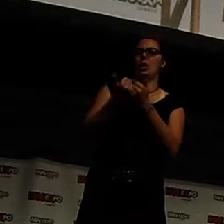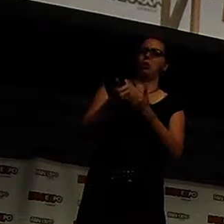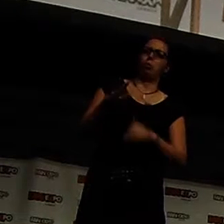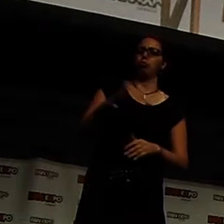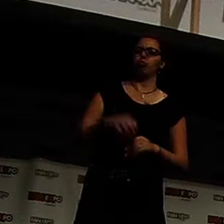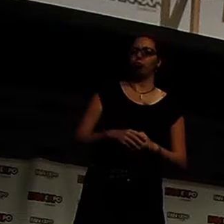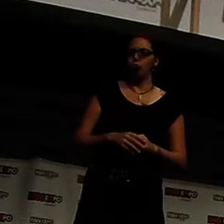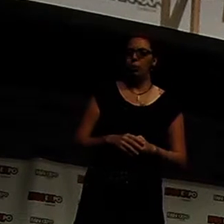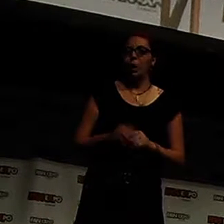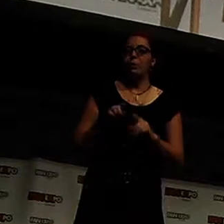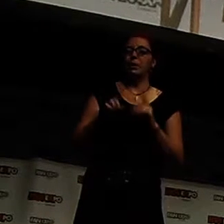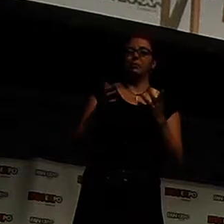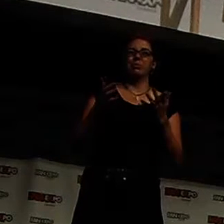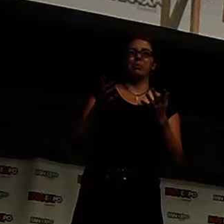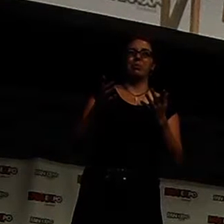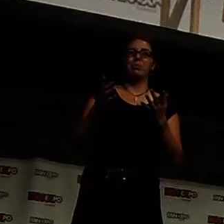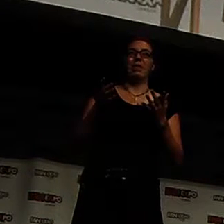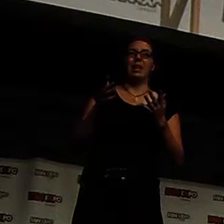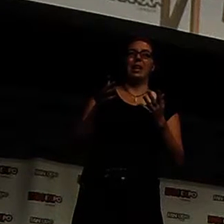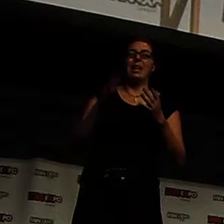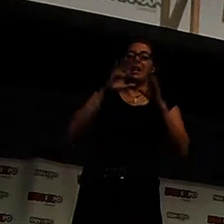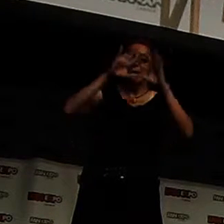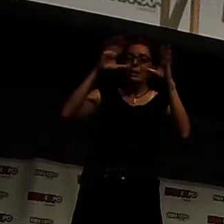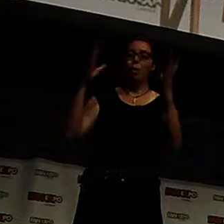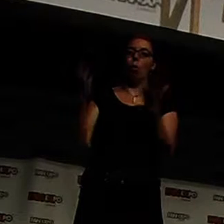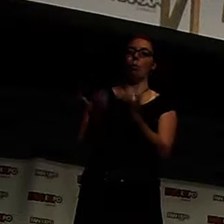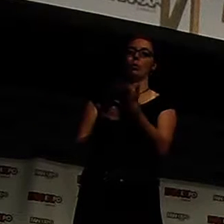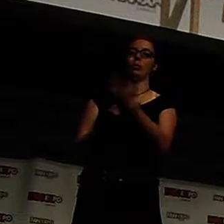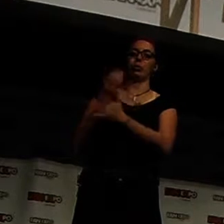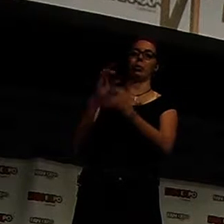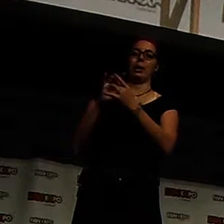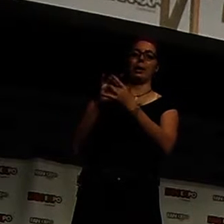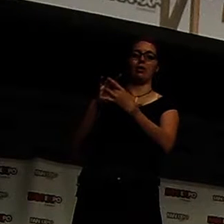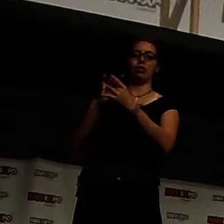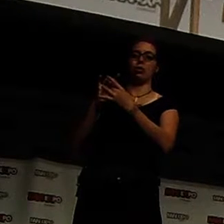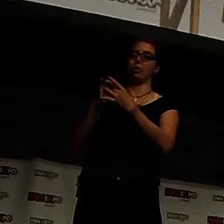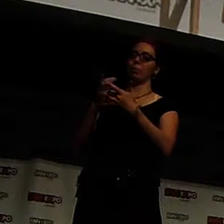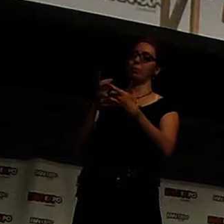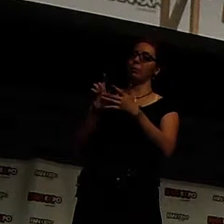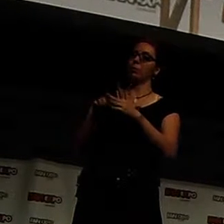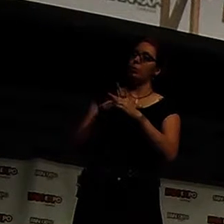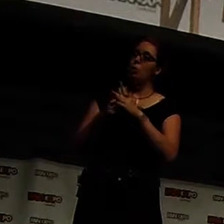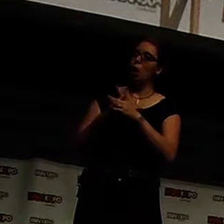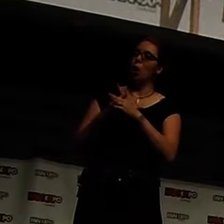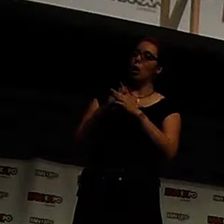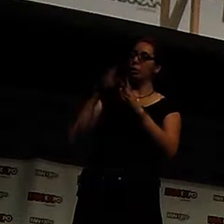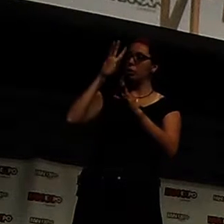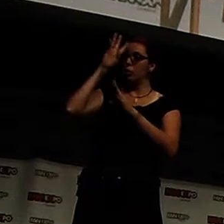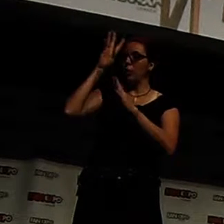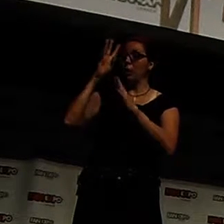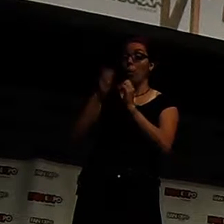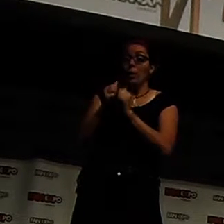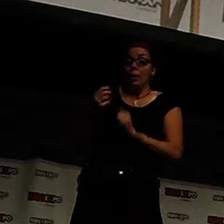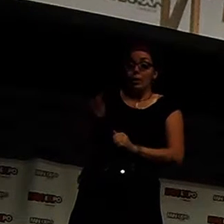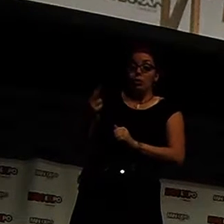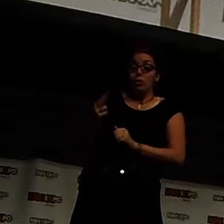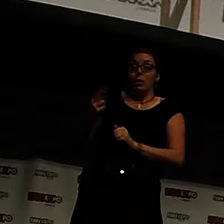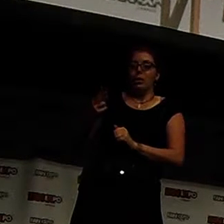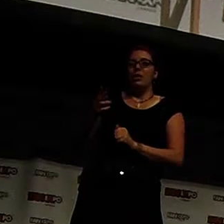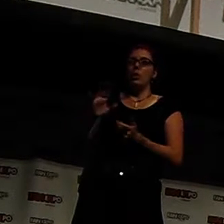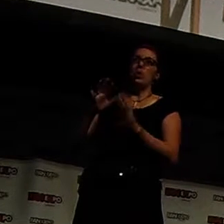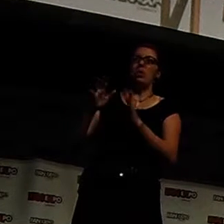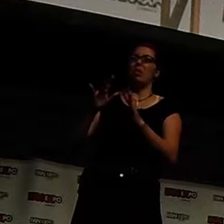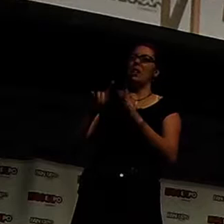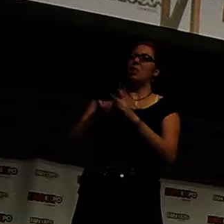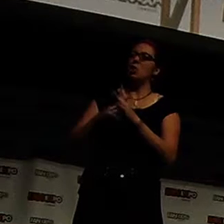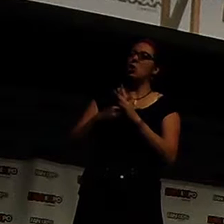it's a whole new relationship that you have to begin and create with a history. So I suppose it's like starting all over again